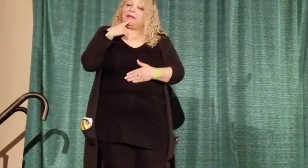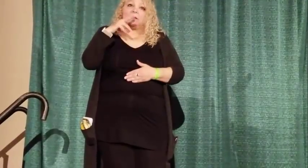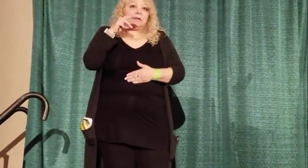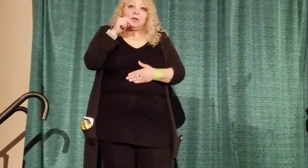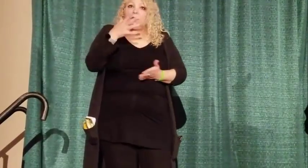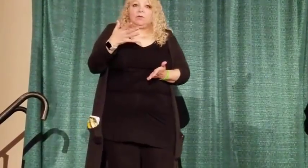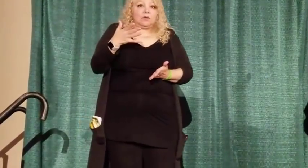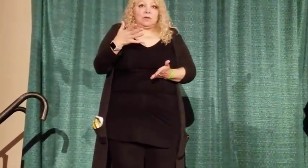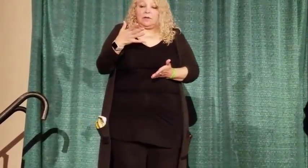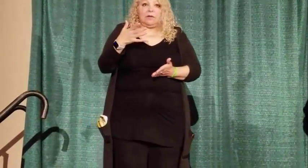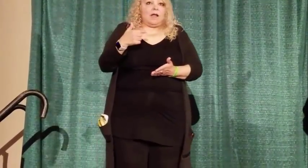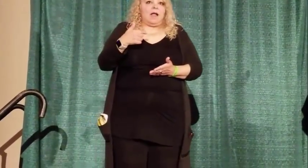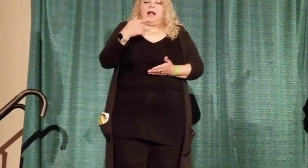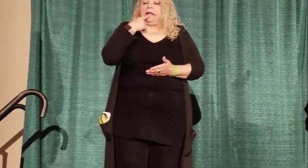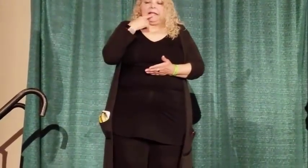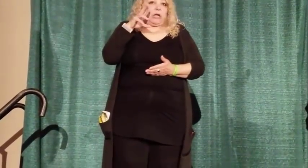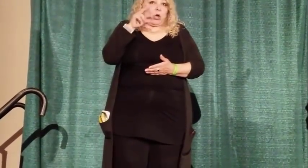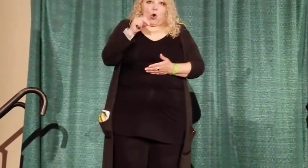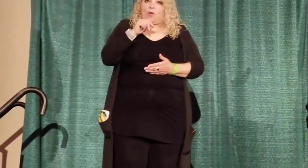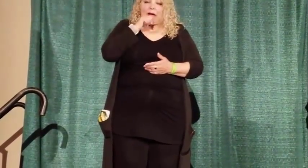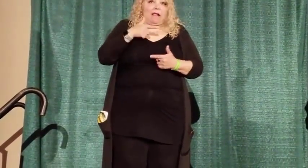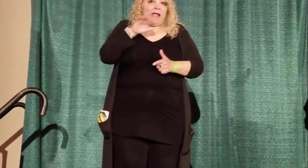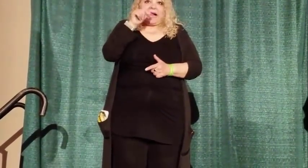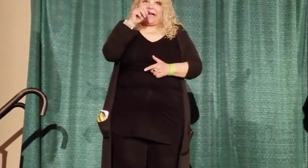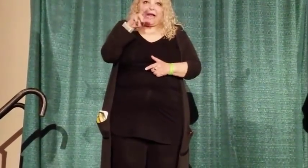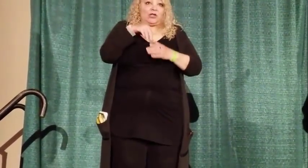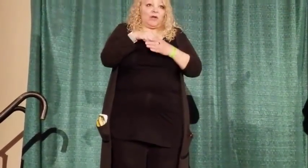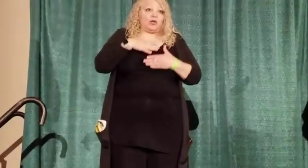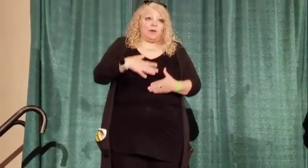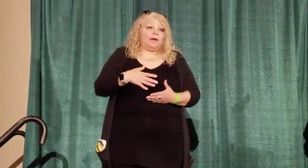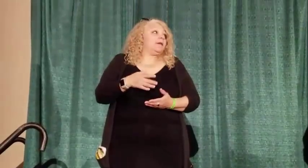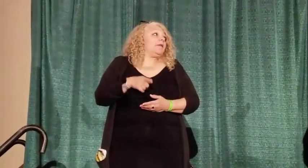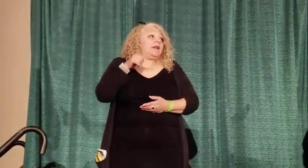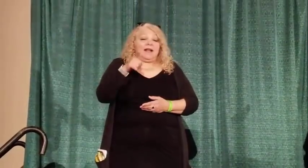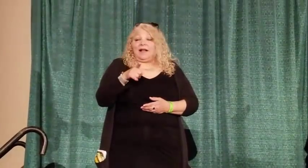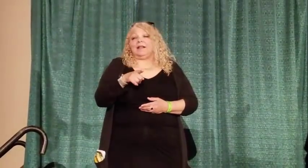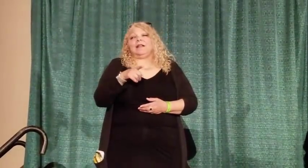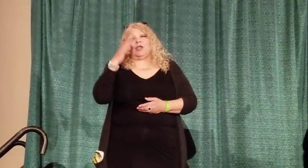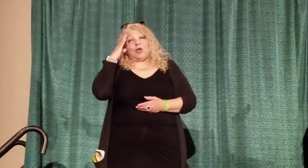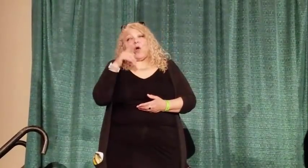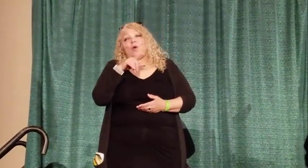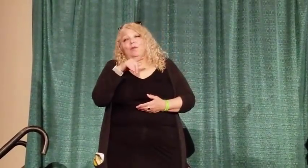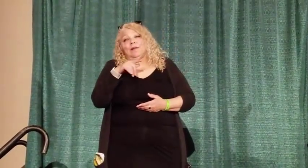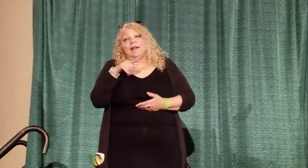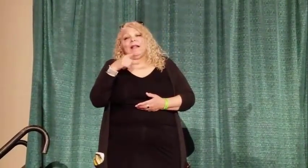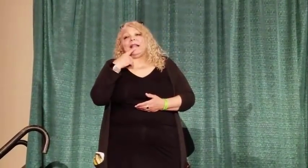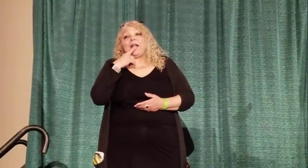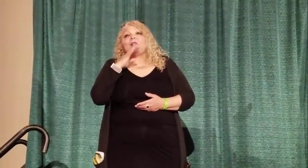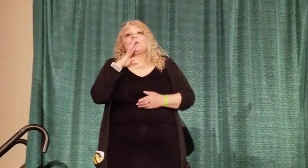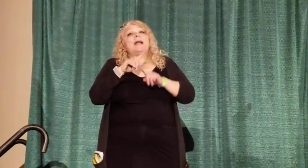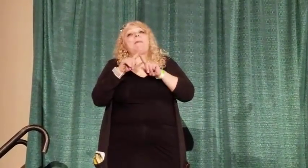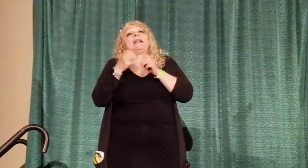I'm not letting you put cancer on your body. By the way, they're bilingual. They say it in Spanish, no way, Jose.